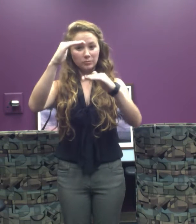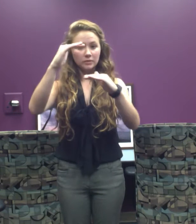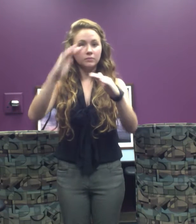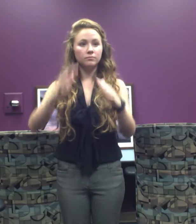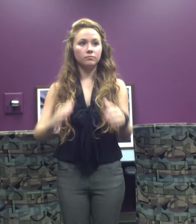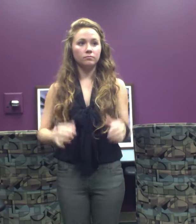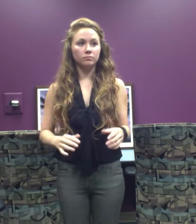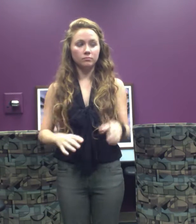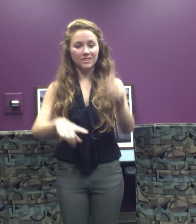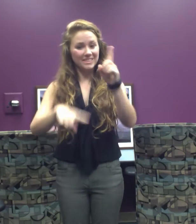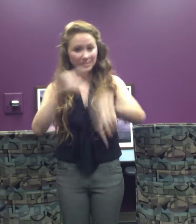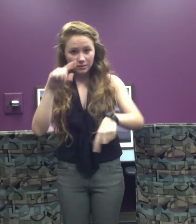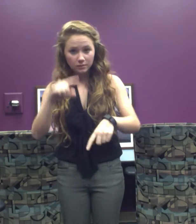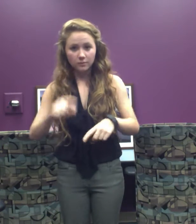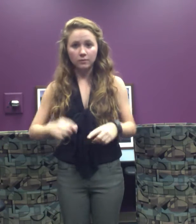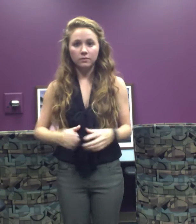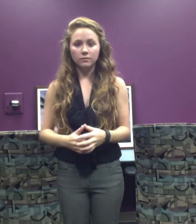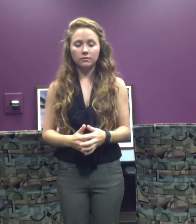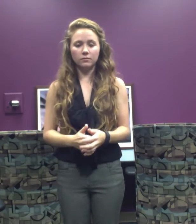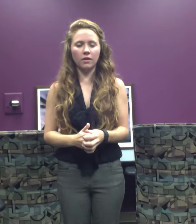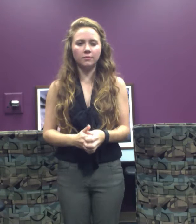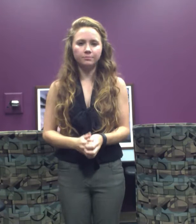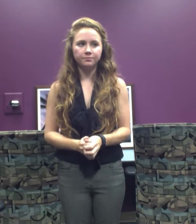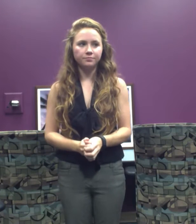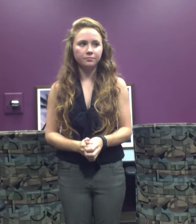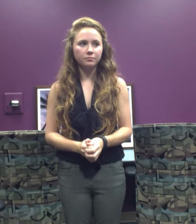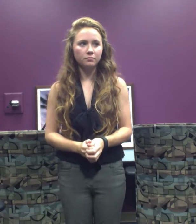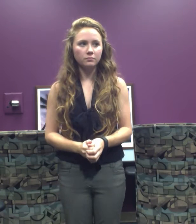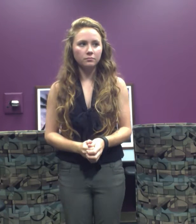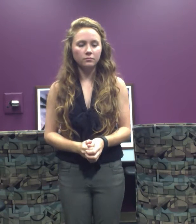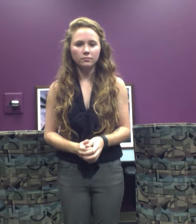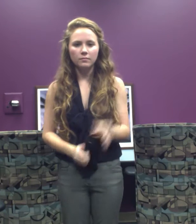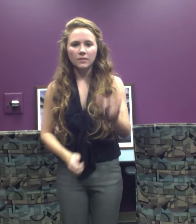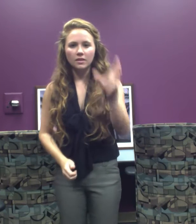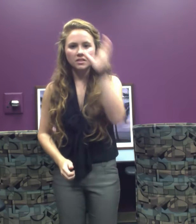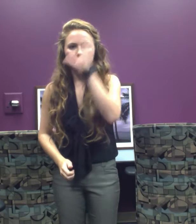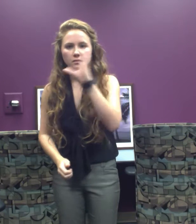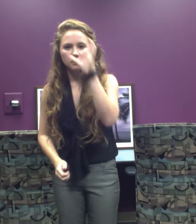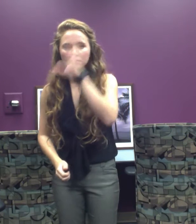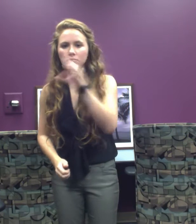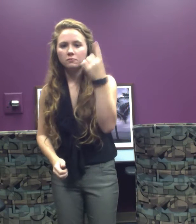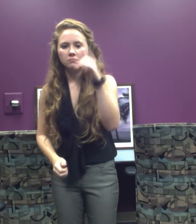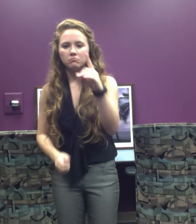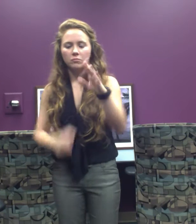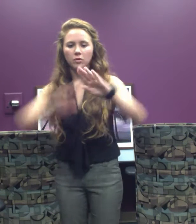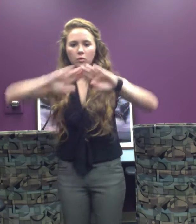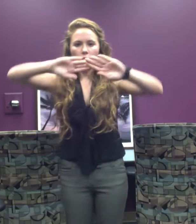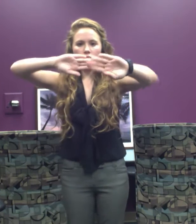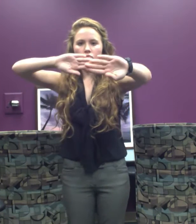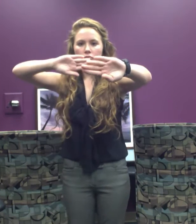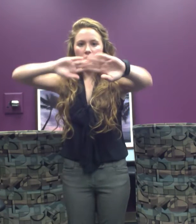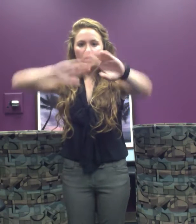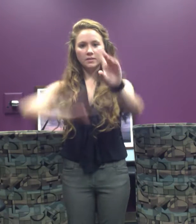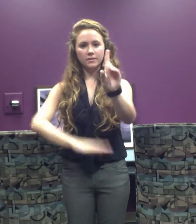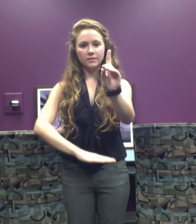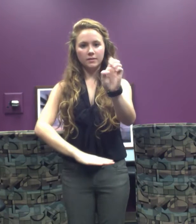depth, you're not going to look for a top or a bottom. It's the only one that people sometimes find confusing to draw because they don't understand why you don't see the